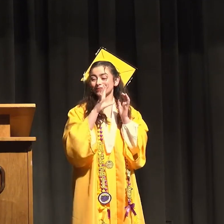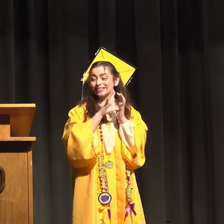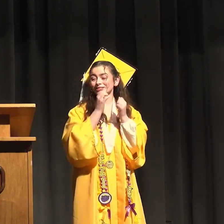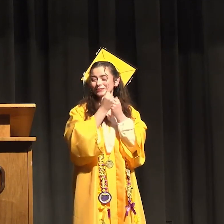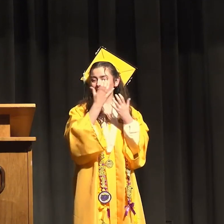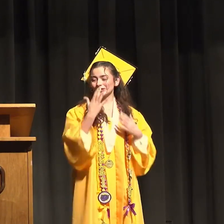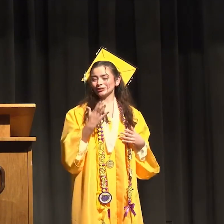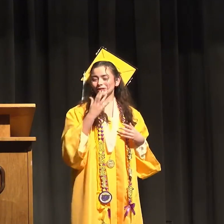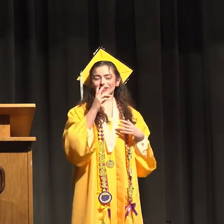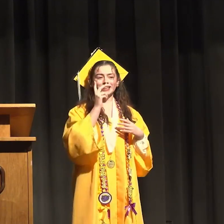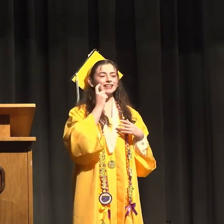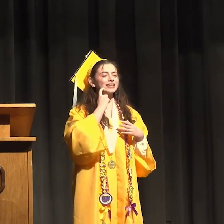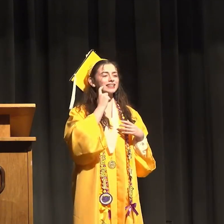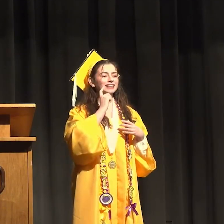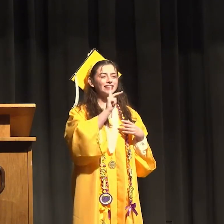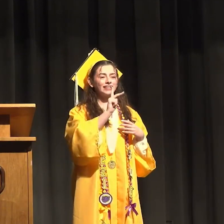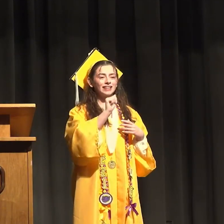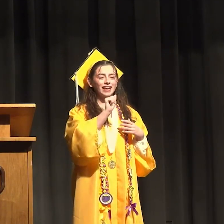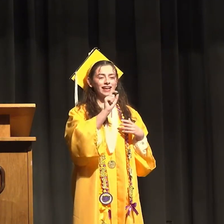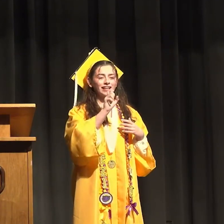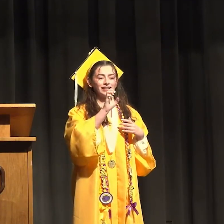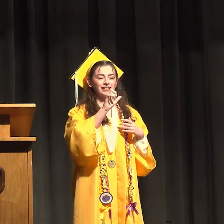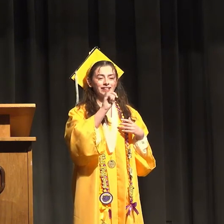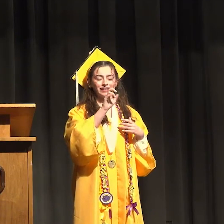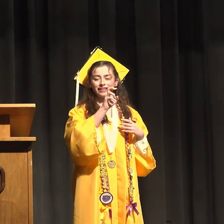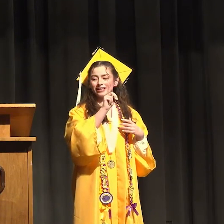Your support has meant more than you know.